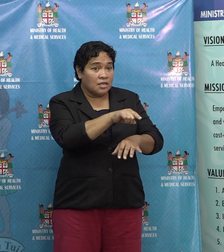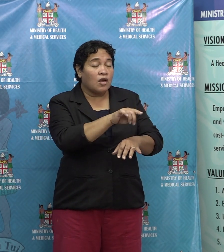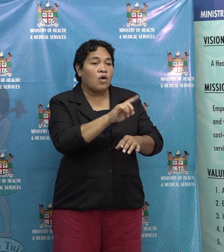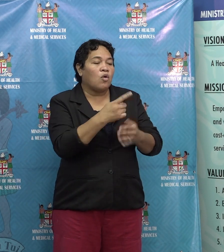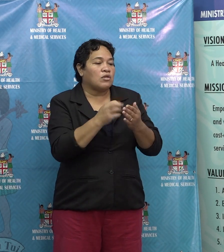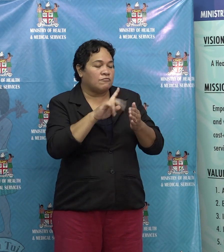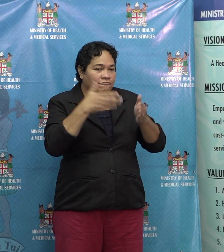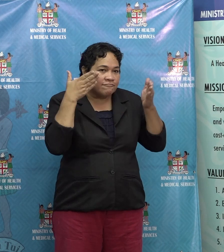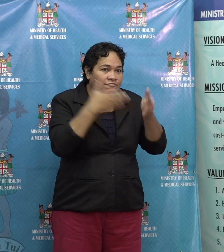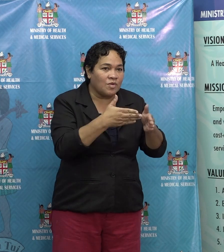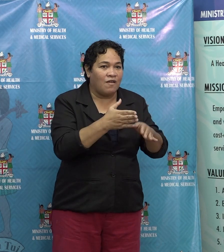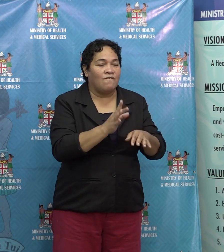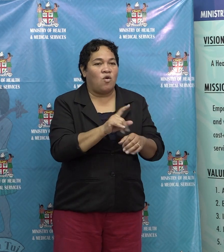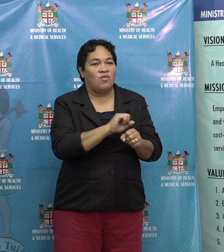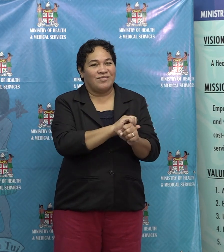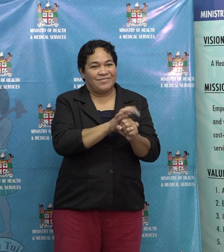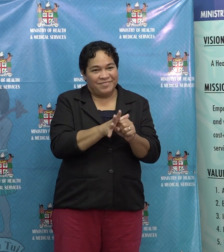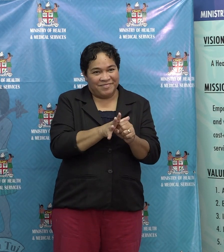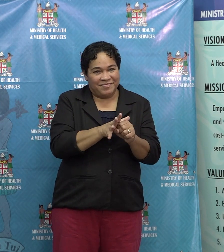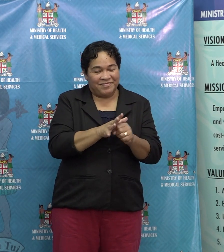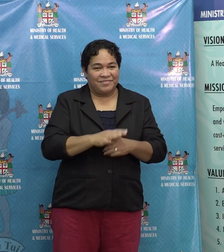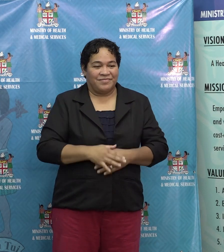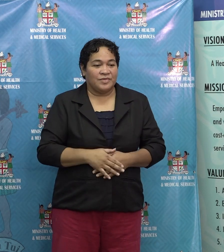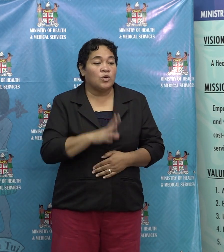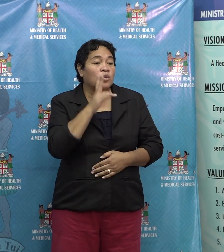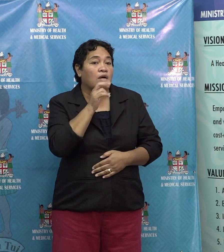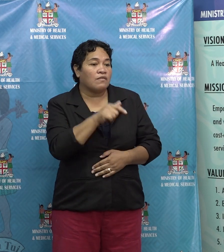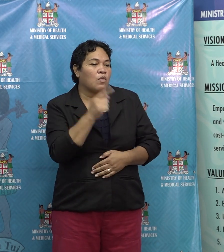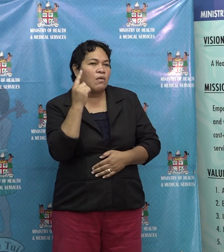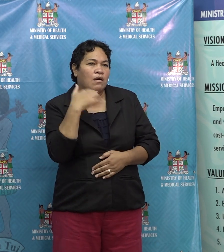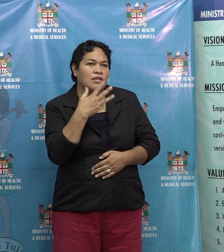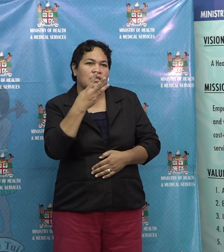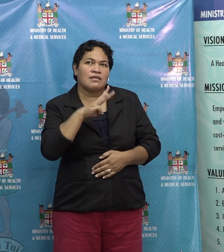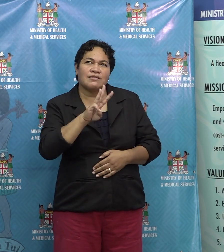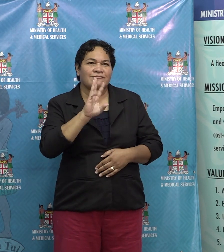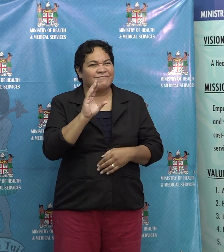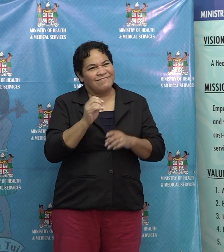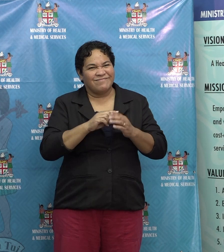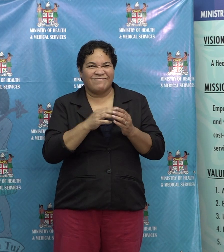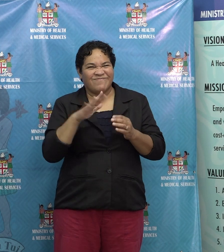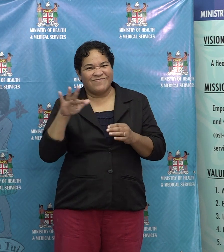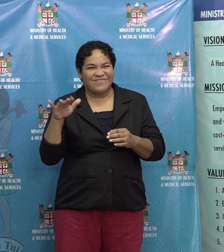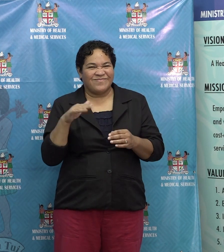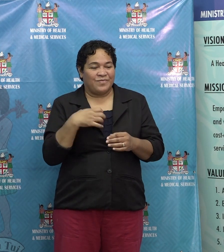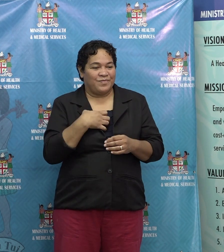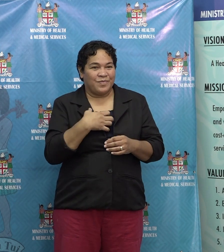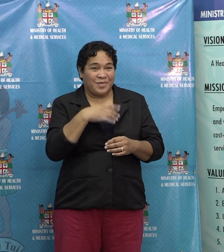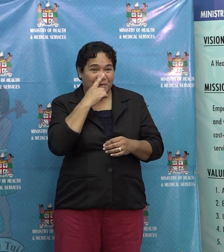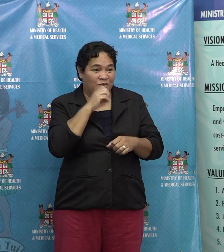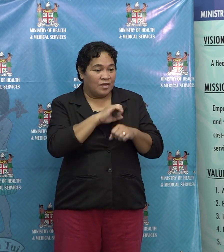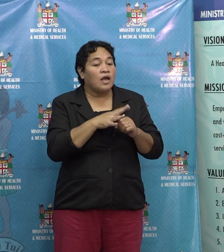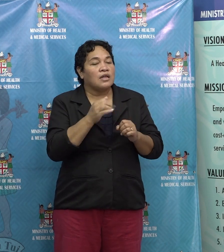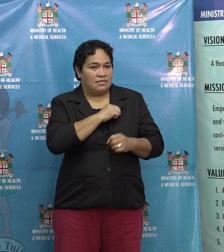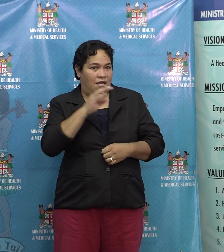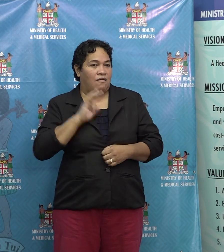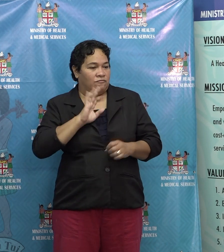designated COVID hospital, so looking after the 130 plus patients in addition to the staff who